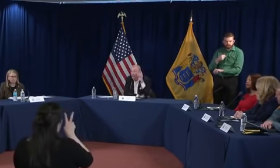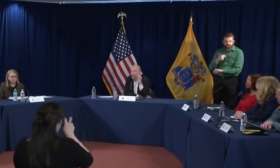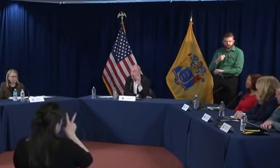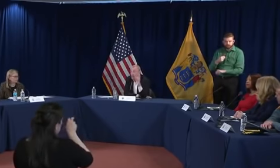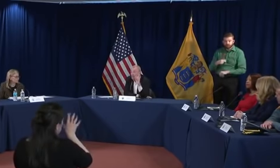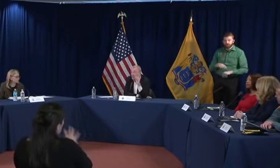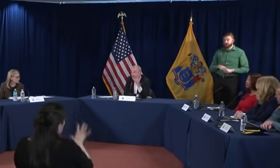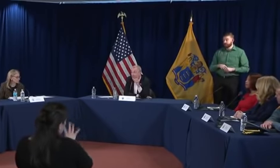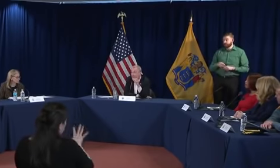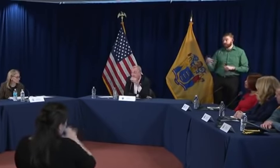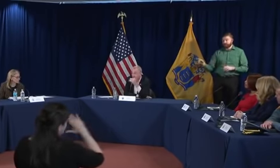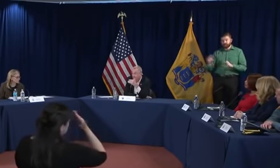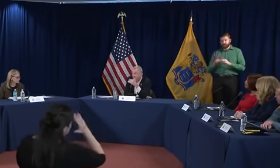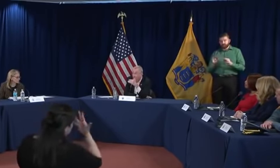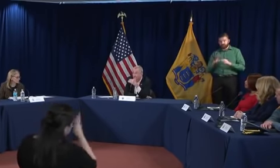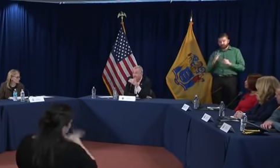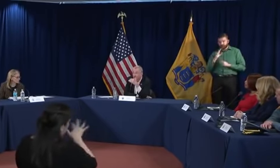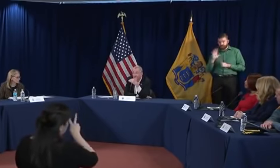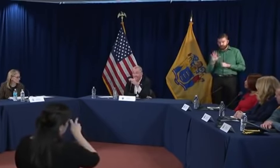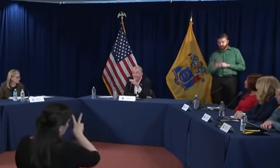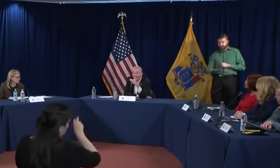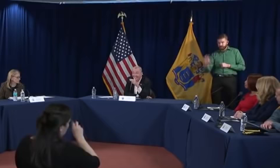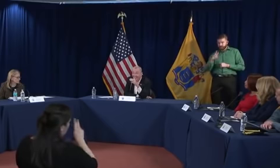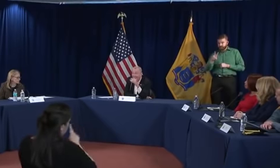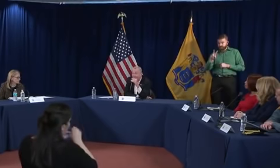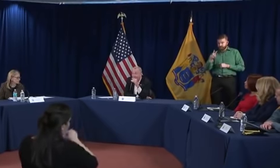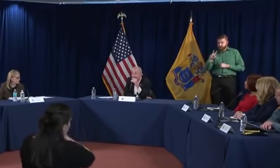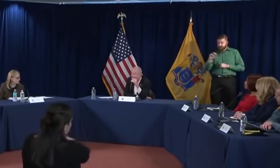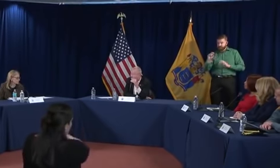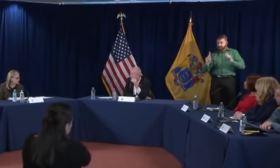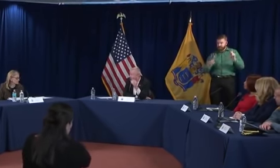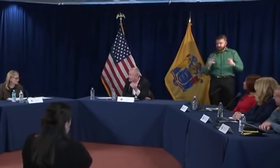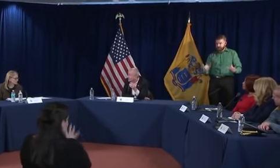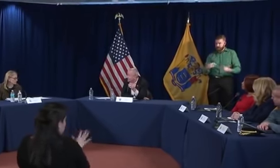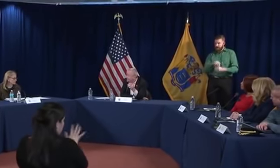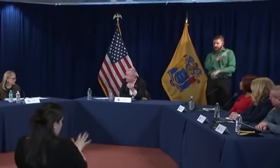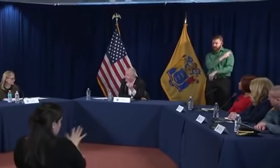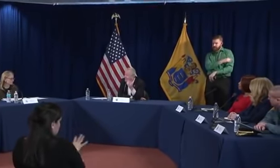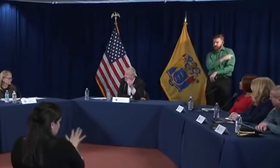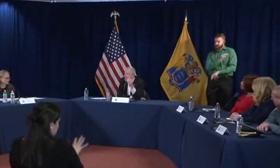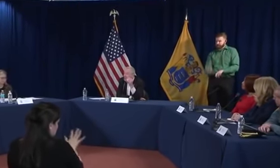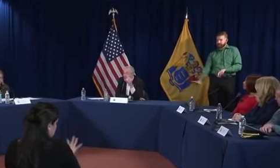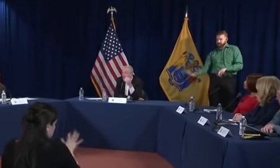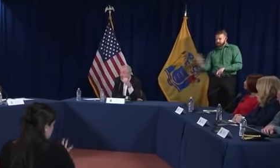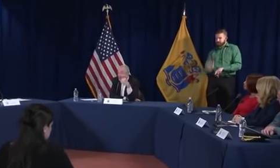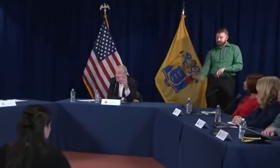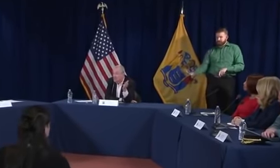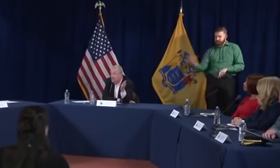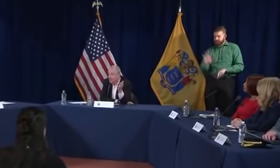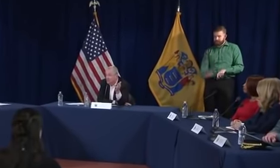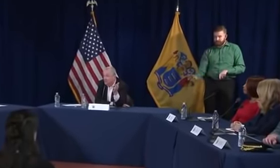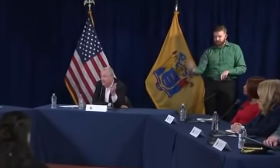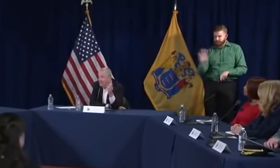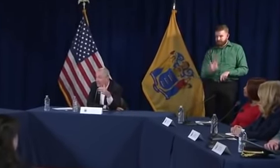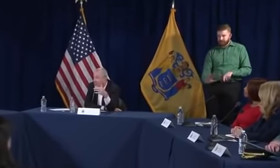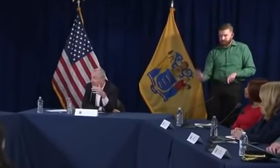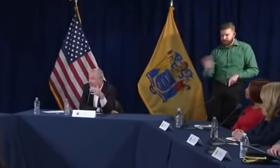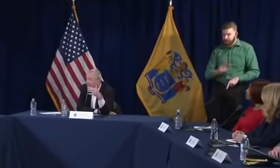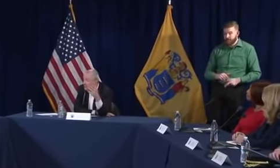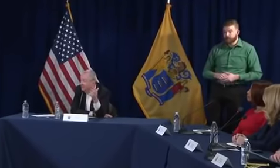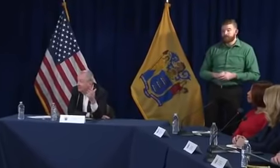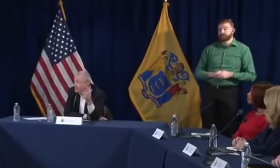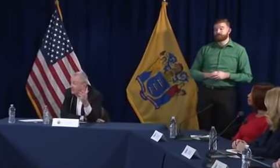Let's also remind everybody, and again, if I get this wrong, the health experts will correct me, that we have a lot less visibility into